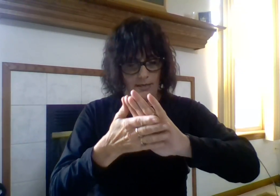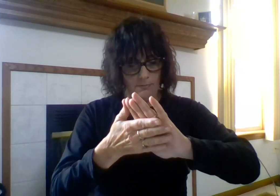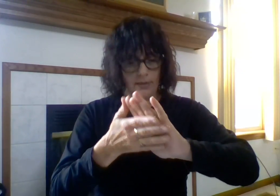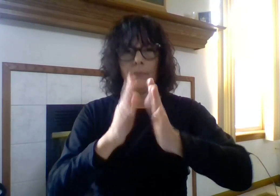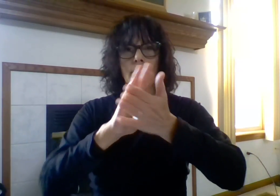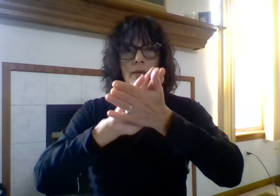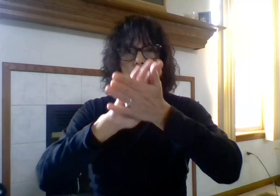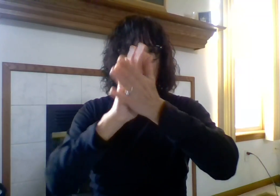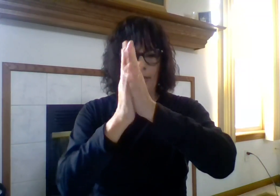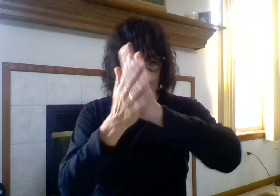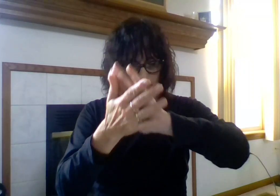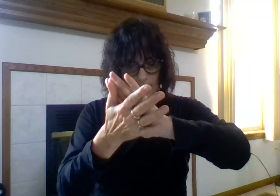Became